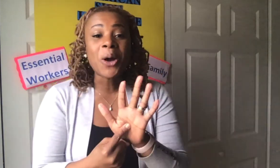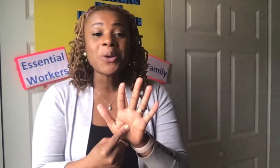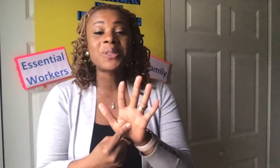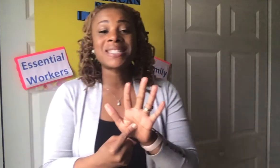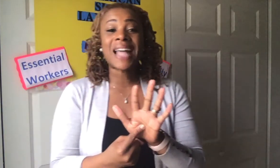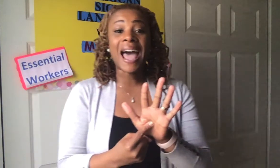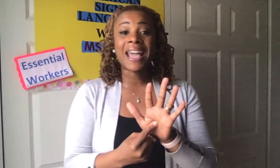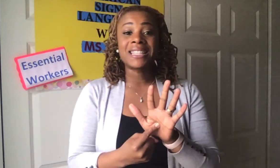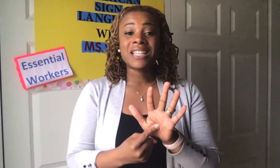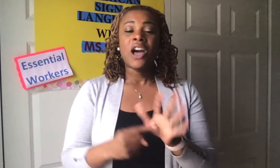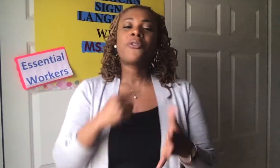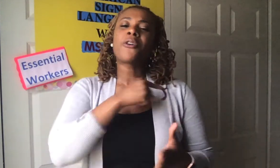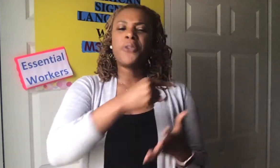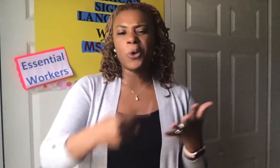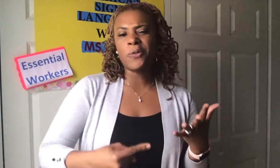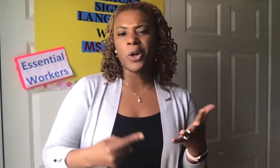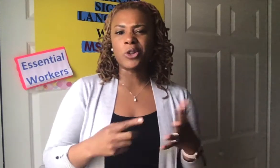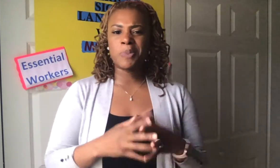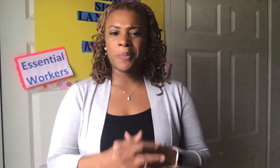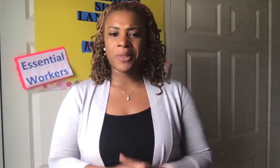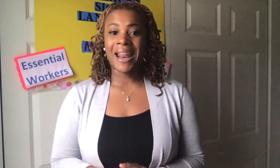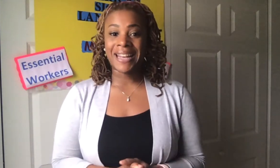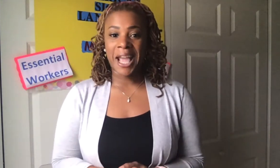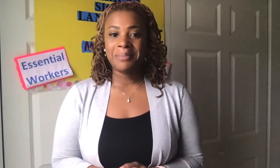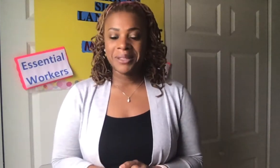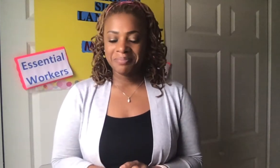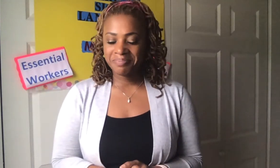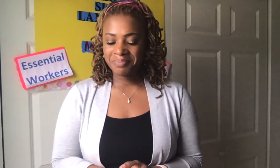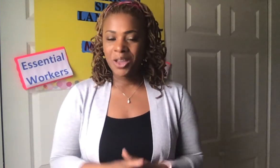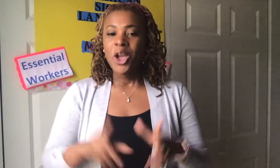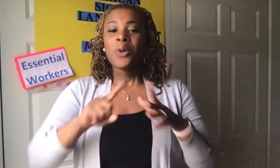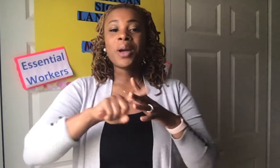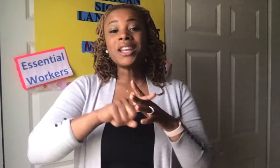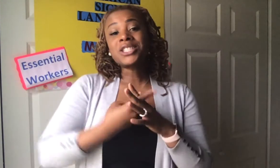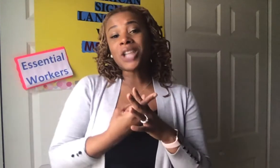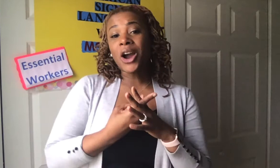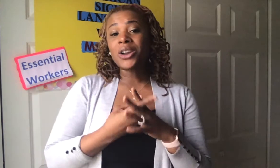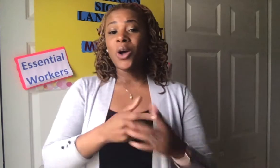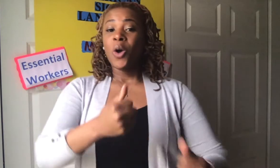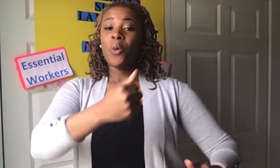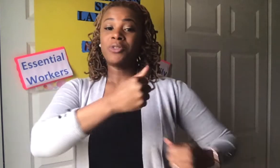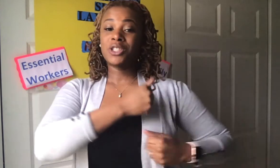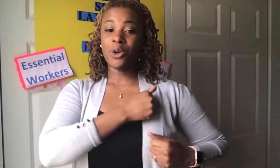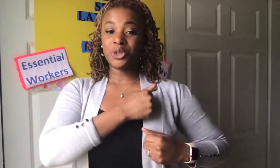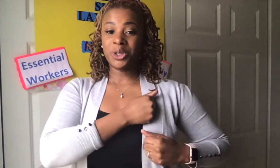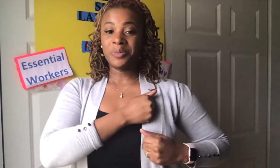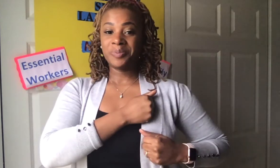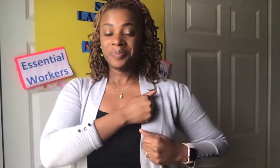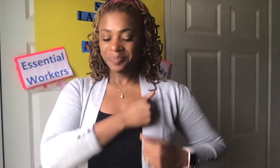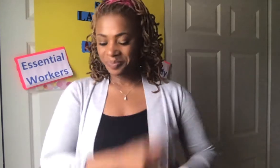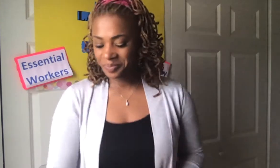the signs for a few of those people that I named. We're going to start with soldier.